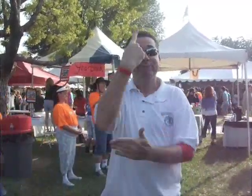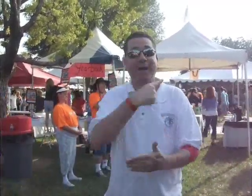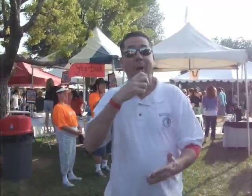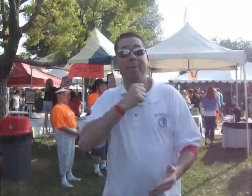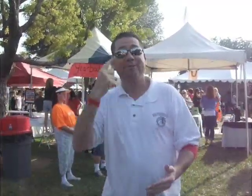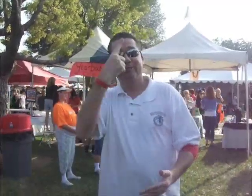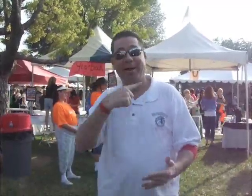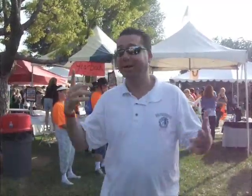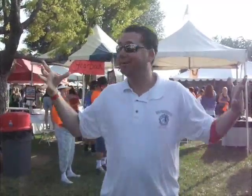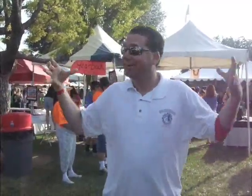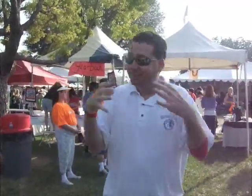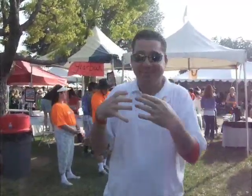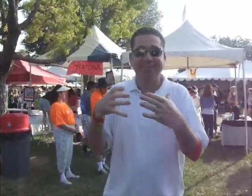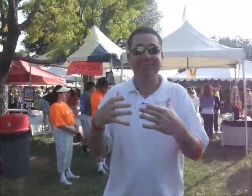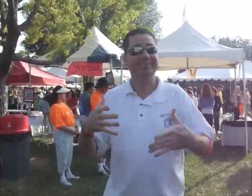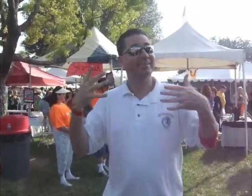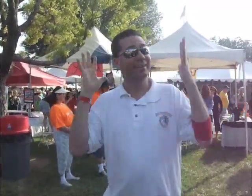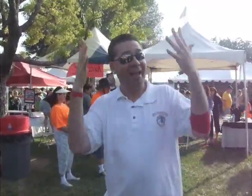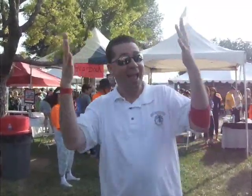Oh, my God, oh. my